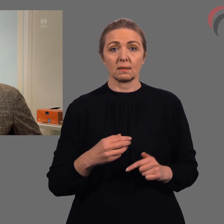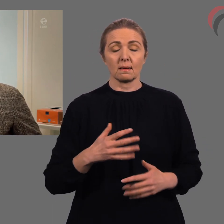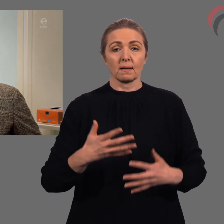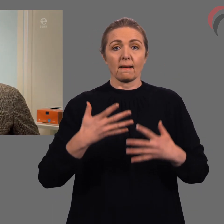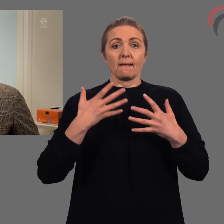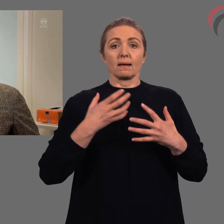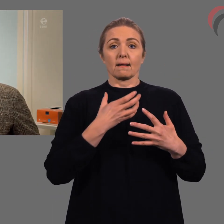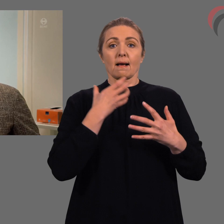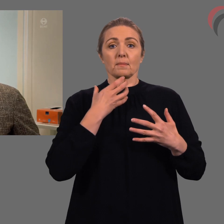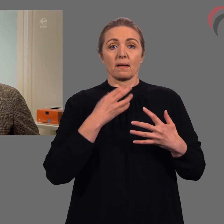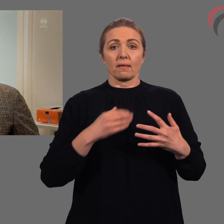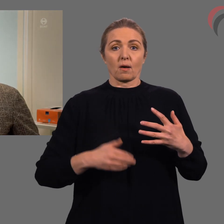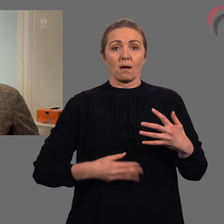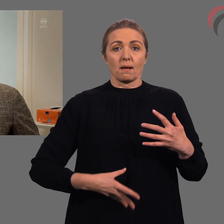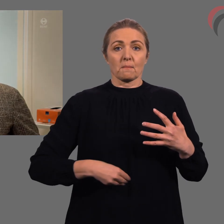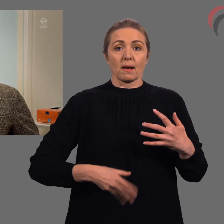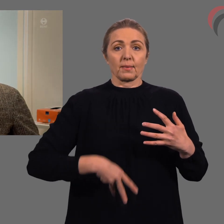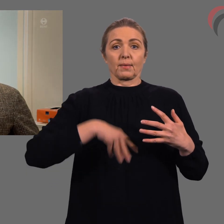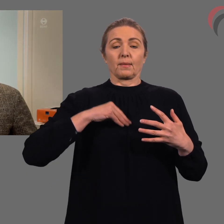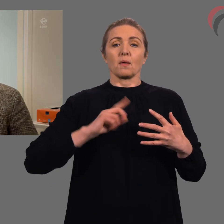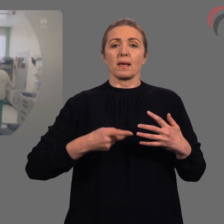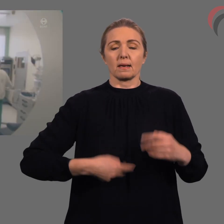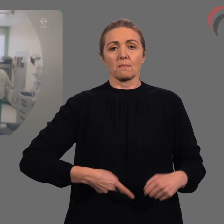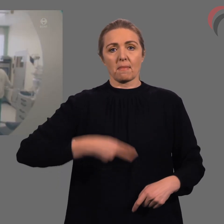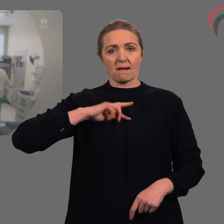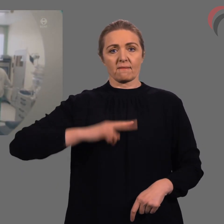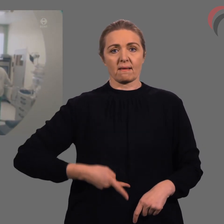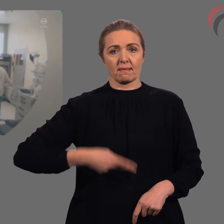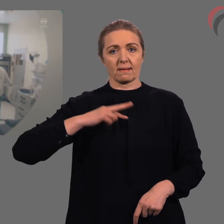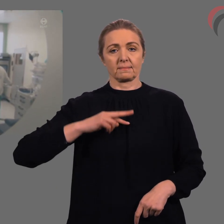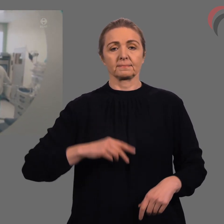drawn up into the chest as people try to breathe in while choking.